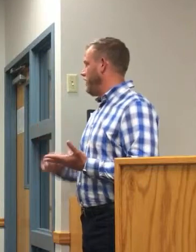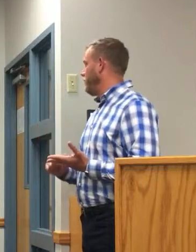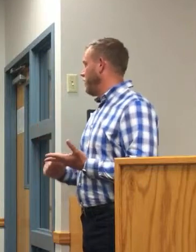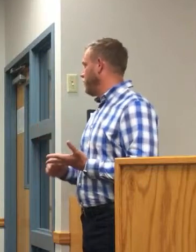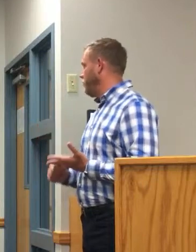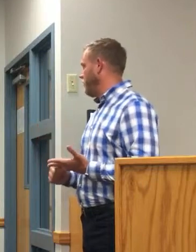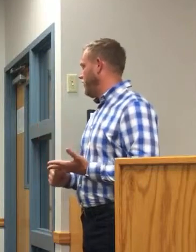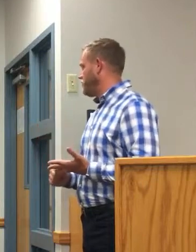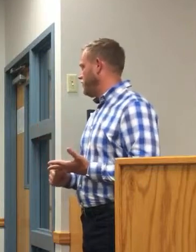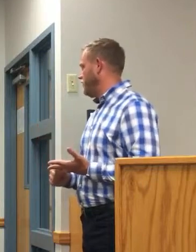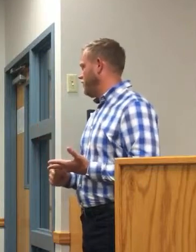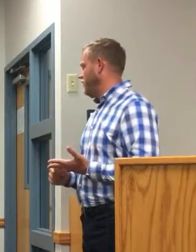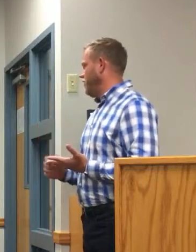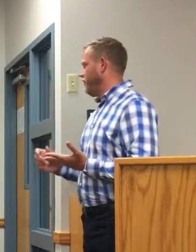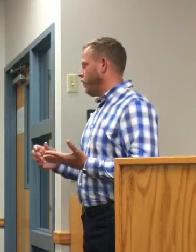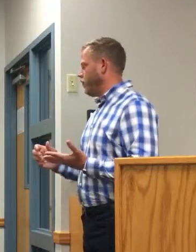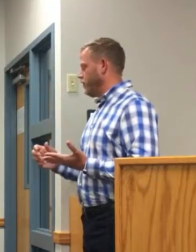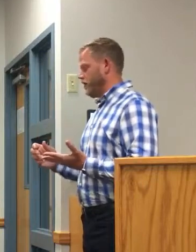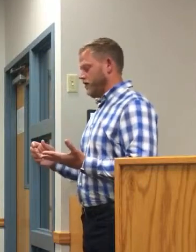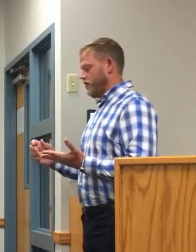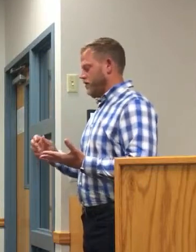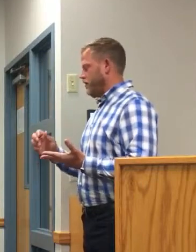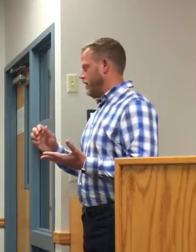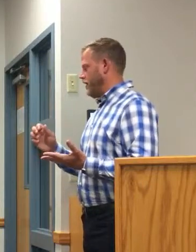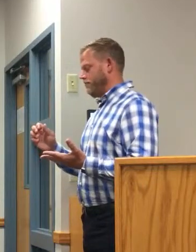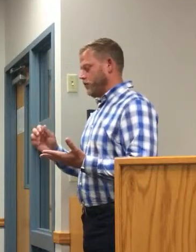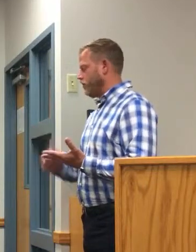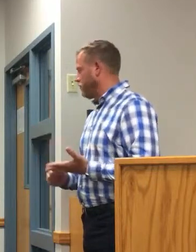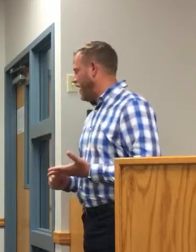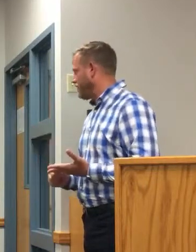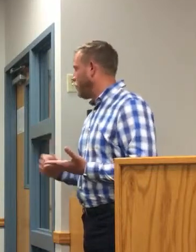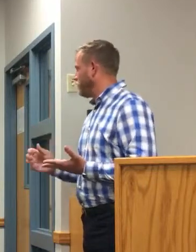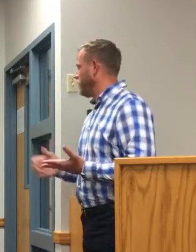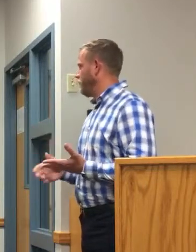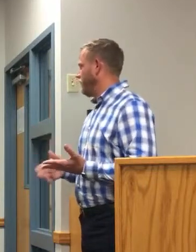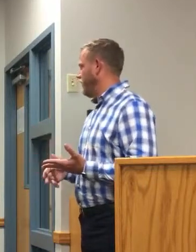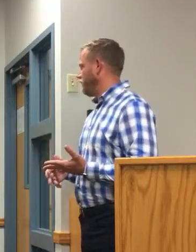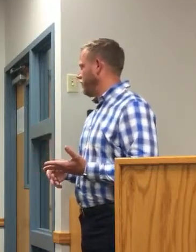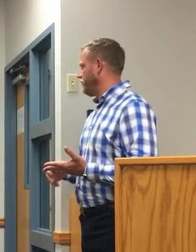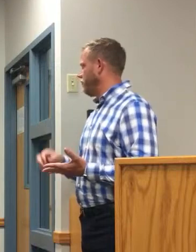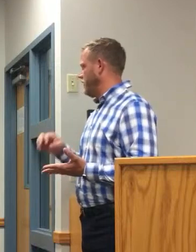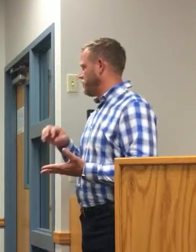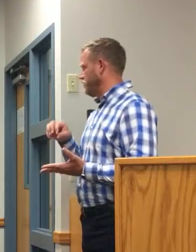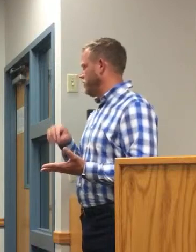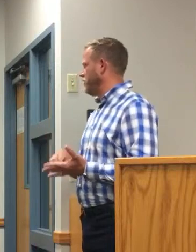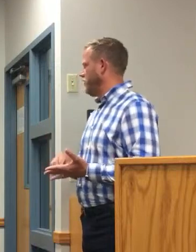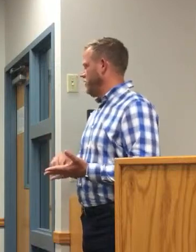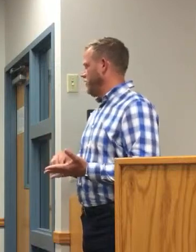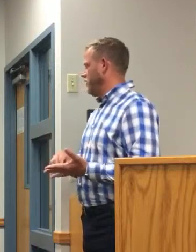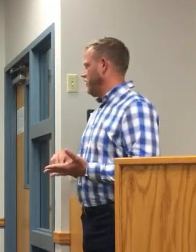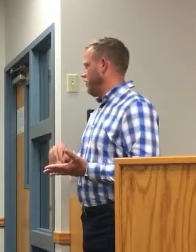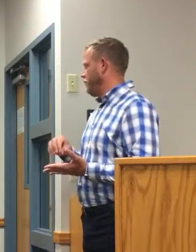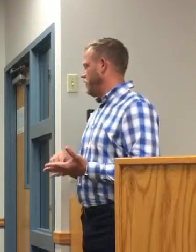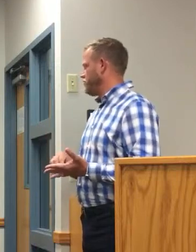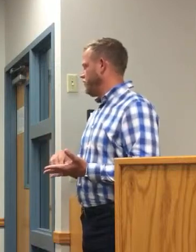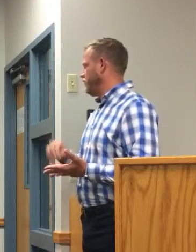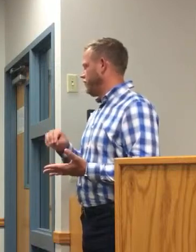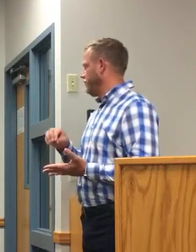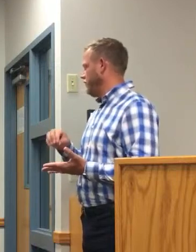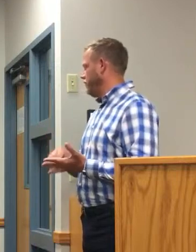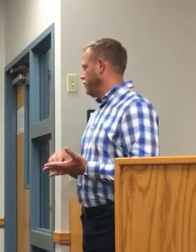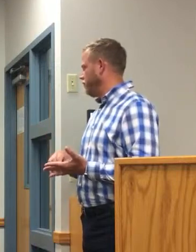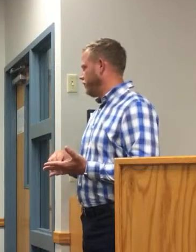the medium of communication for girls basketball is going to be Facebook. So make sure